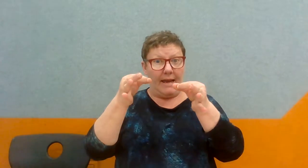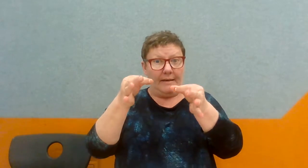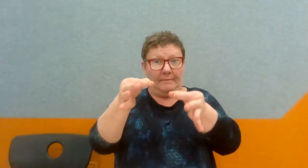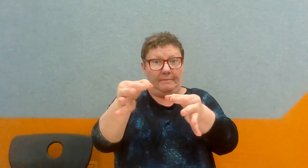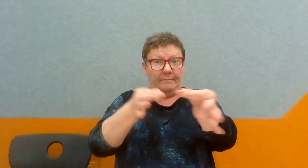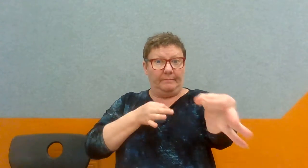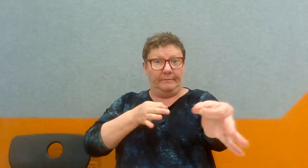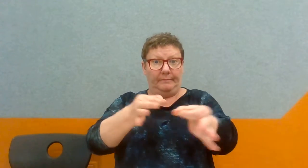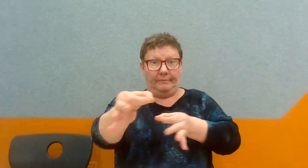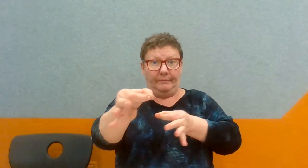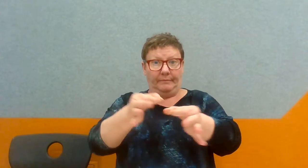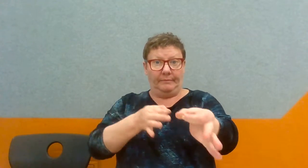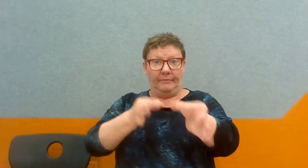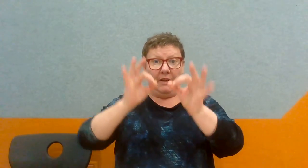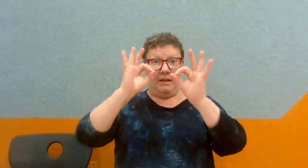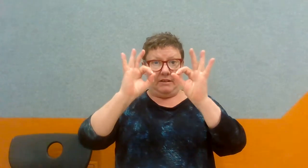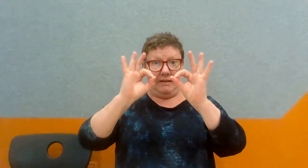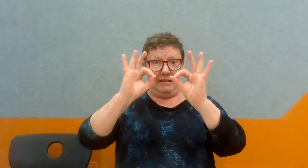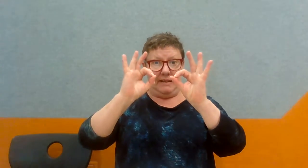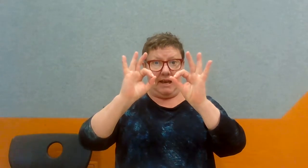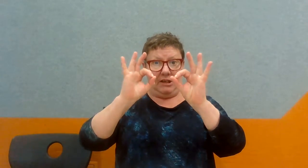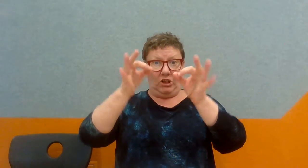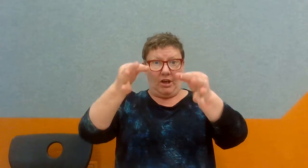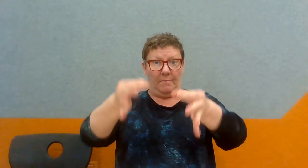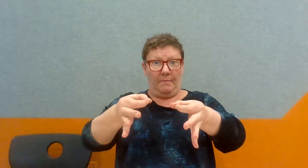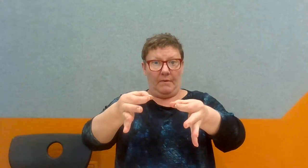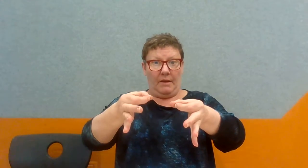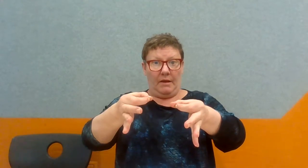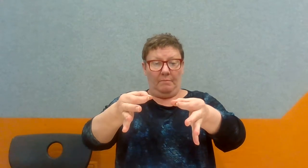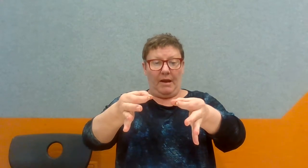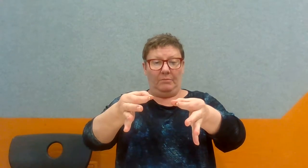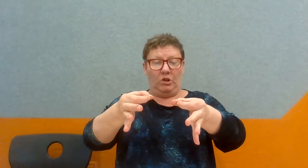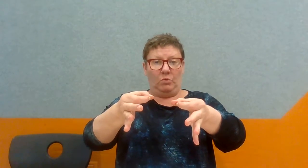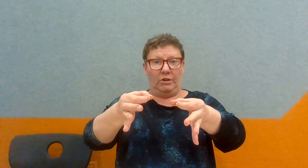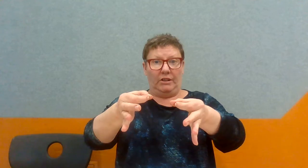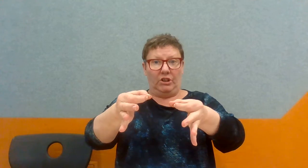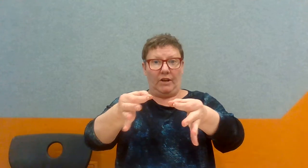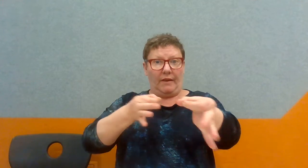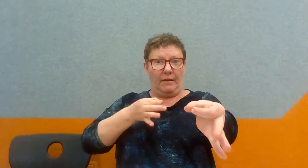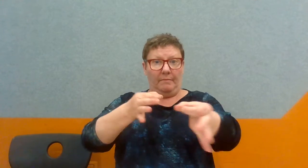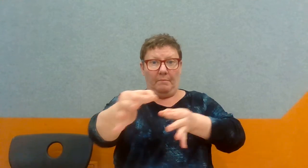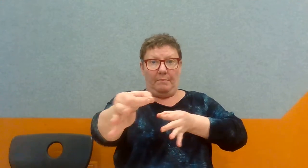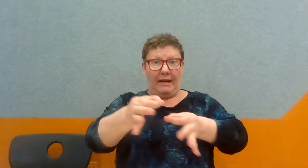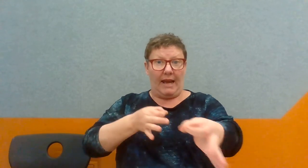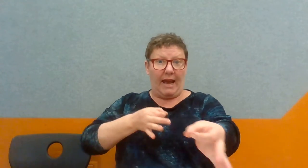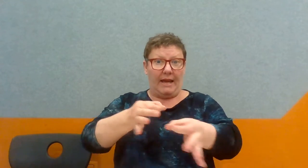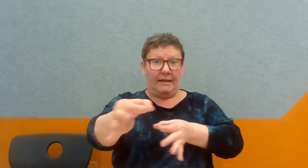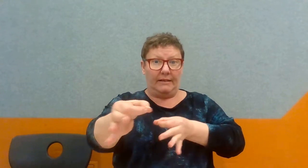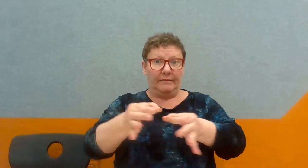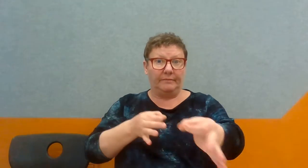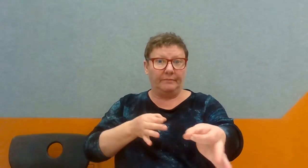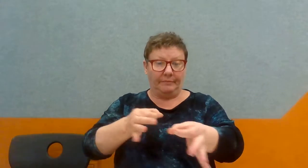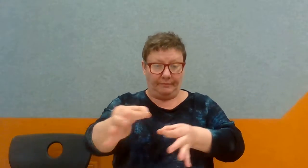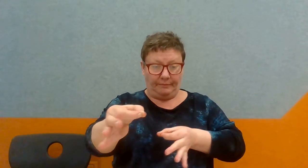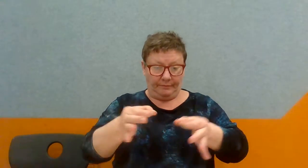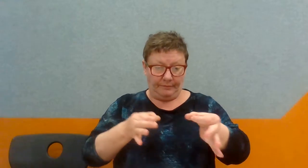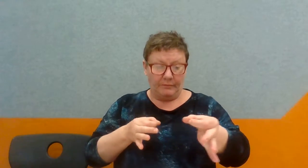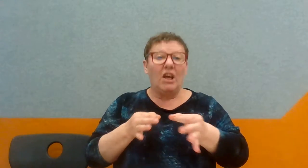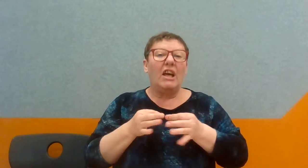Plan. So that's the hand shape. Palms towards each other. Plan.